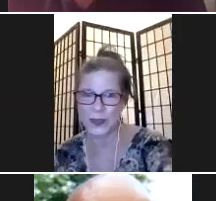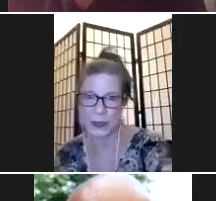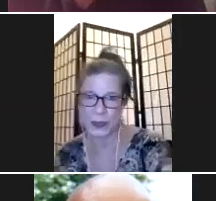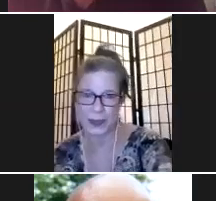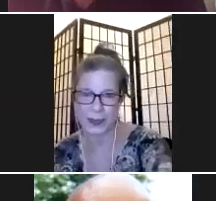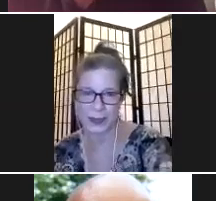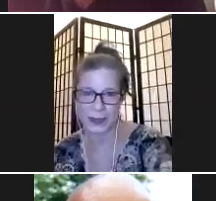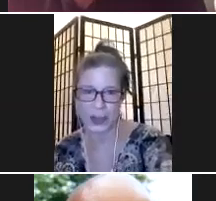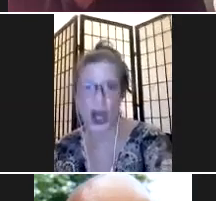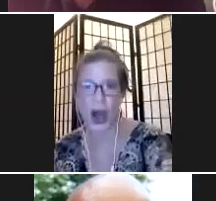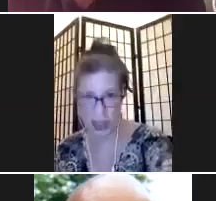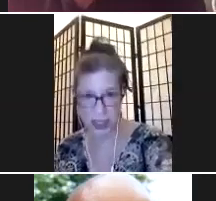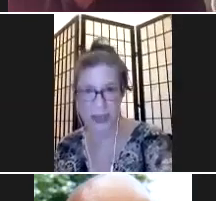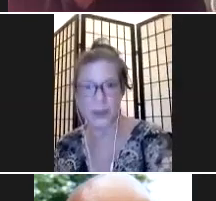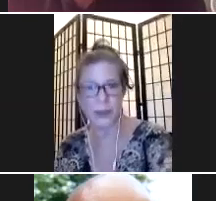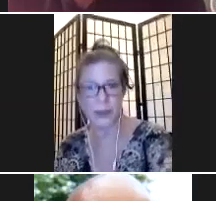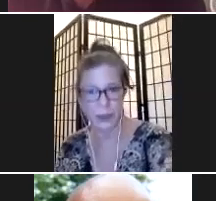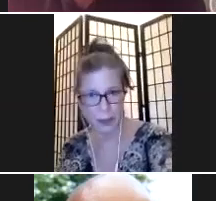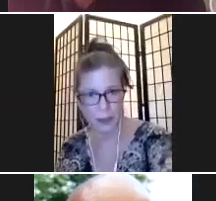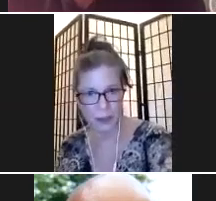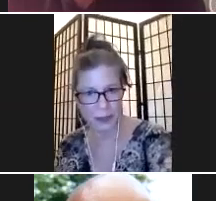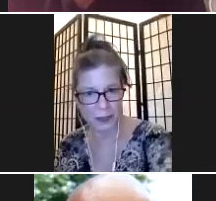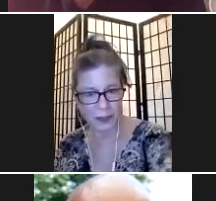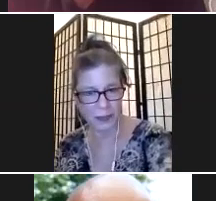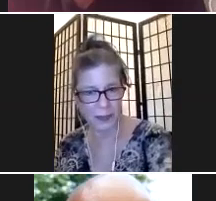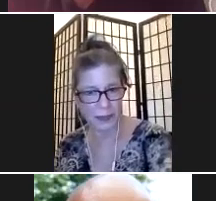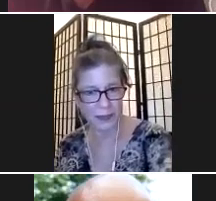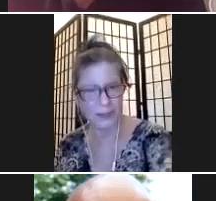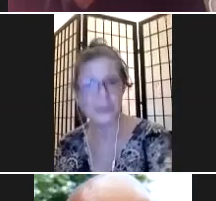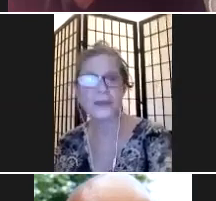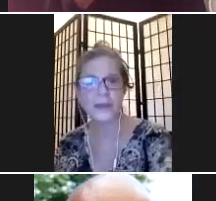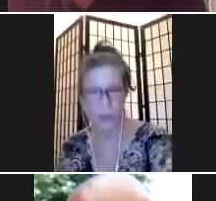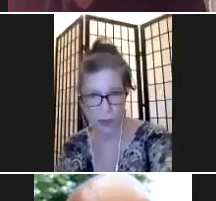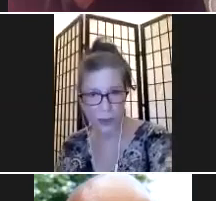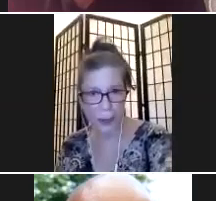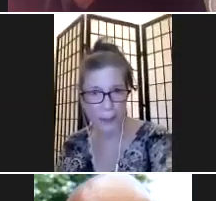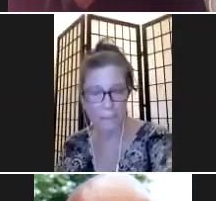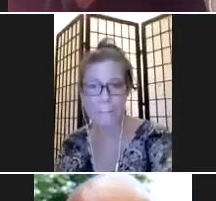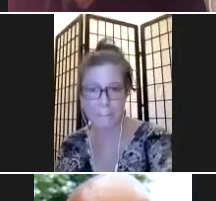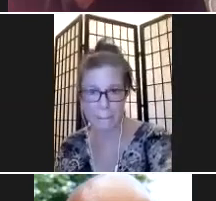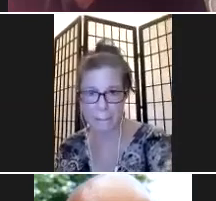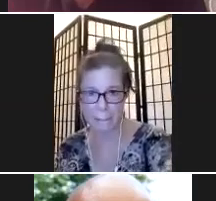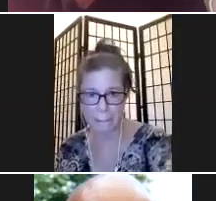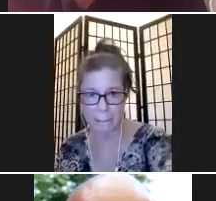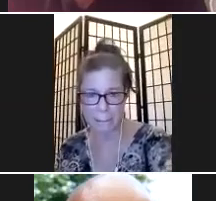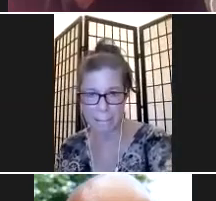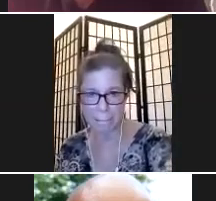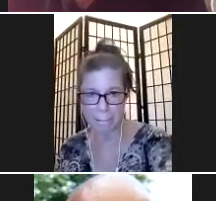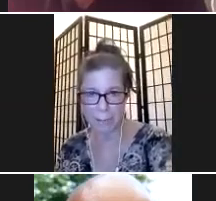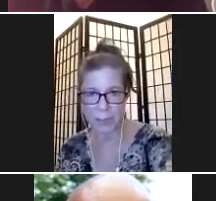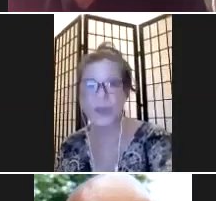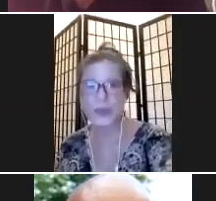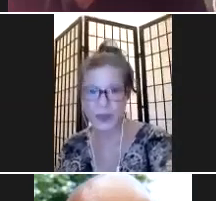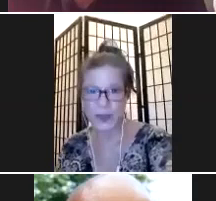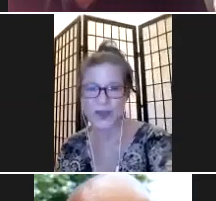autism. So it's the audio. You know, they can't hear or